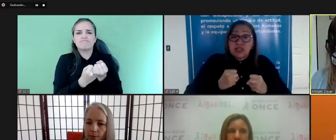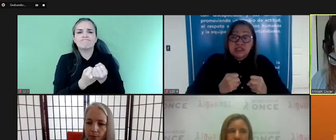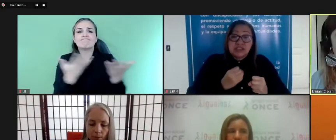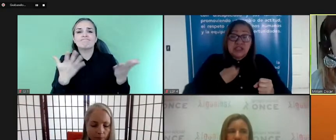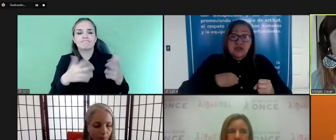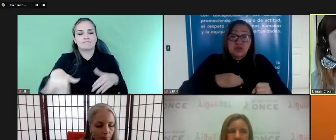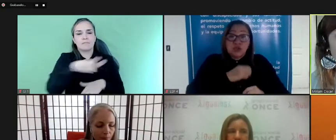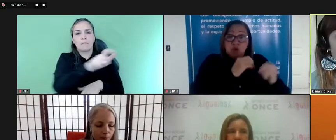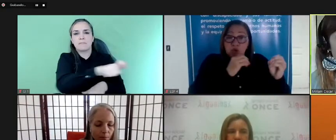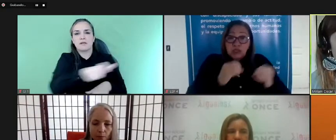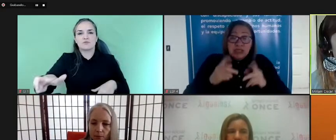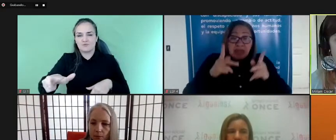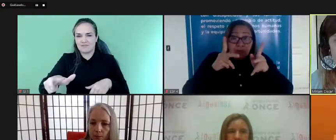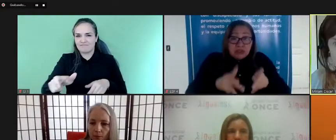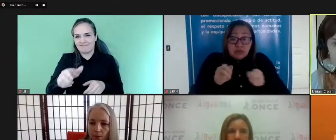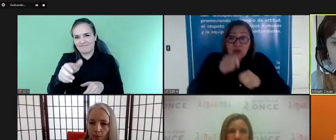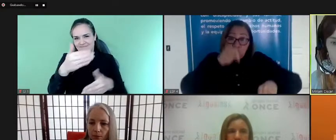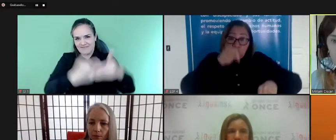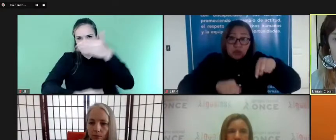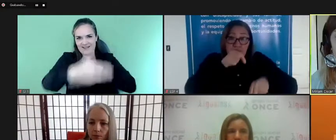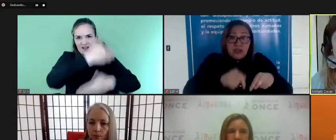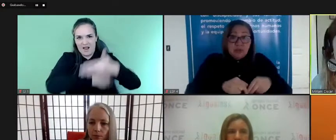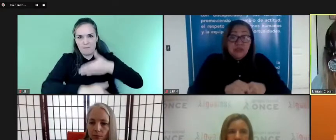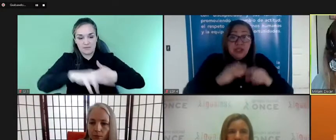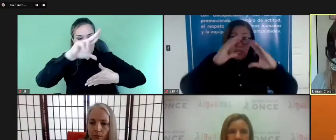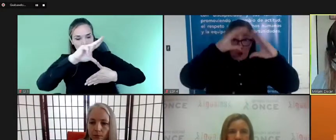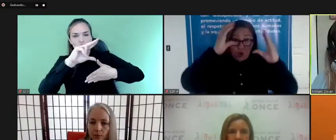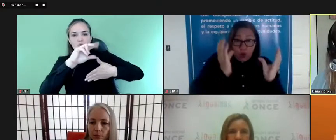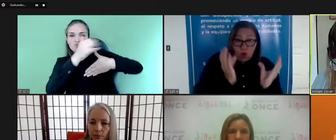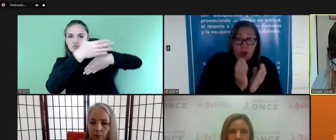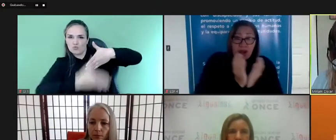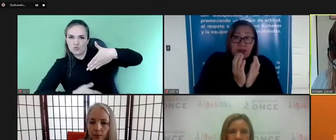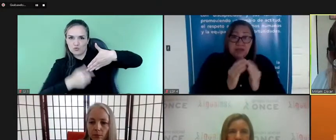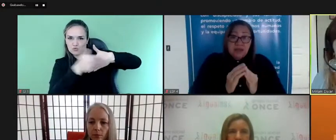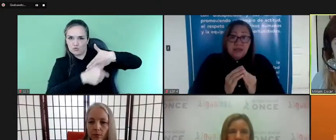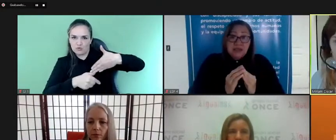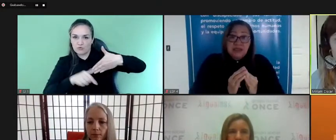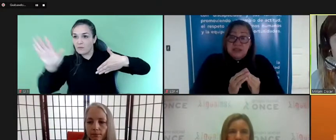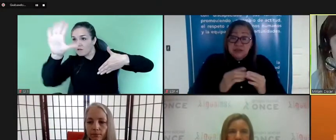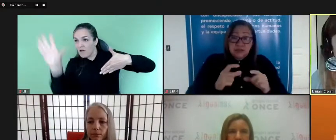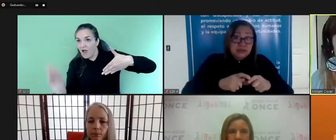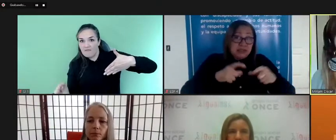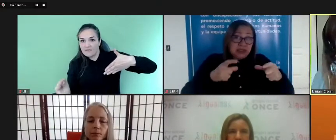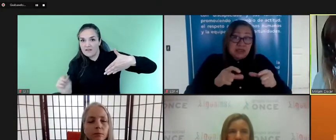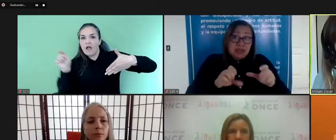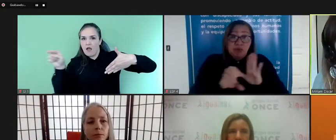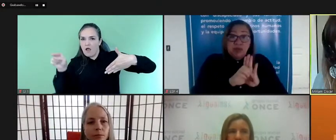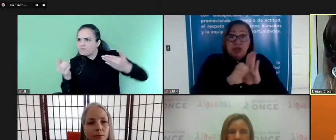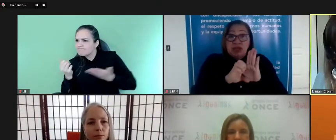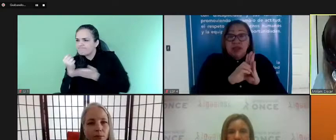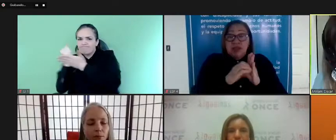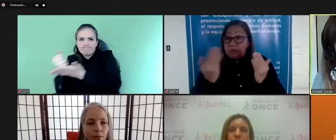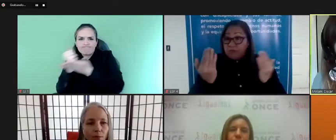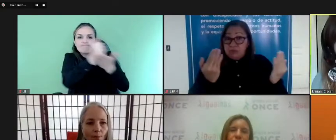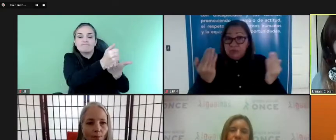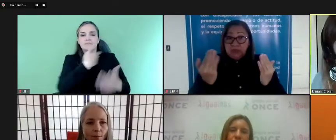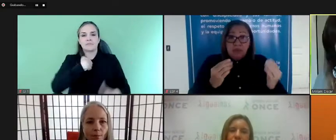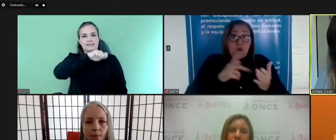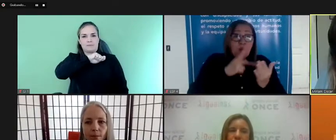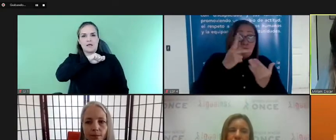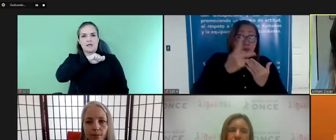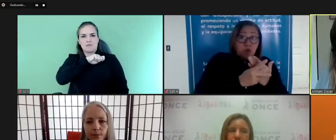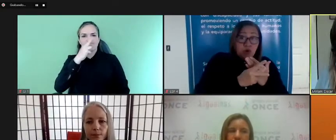which is strengthening the organizations of persons with disabilities in the global south this will be done through bilateral